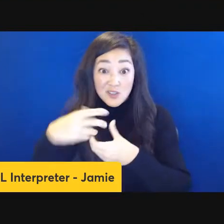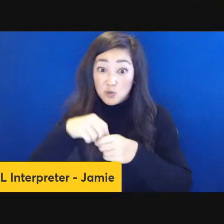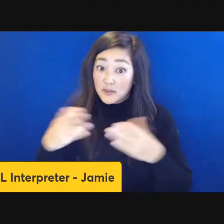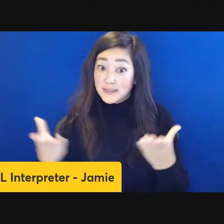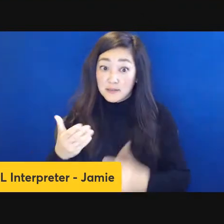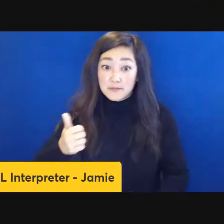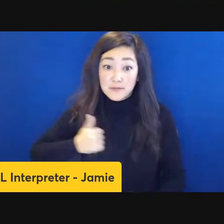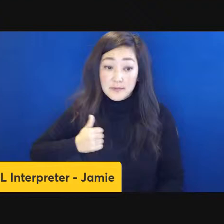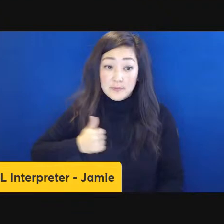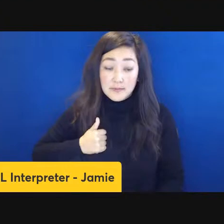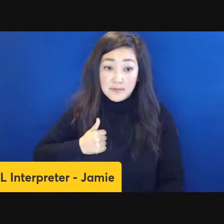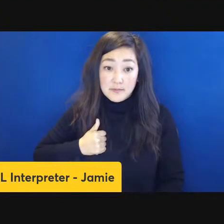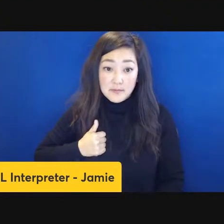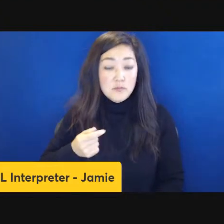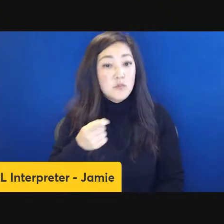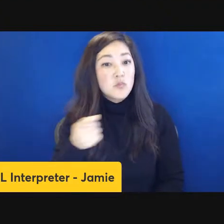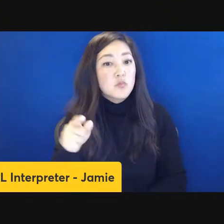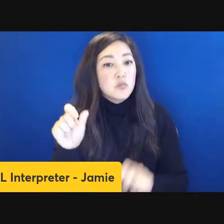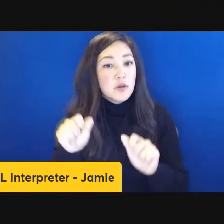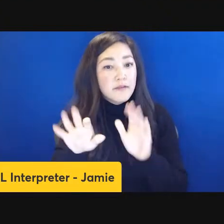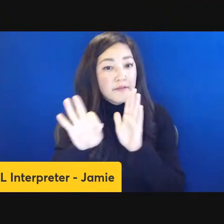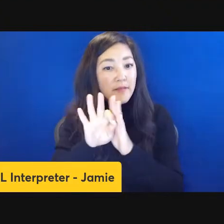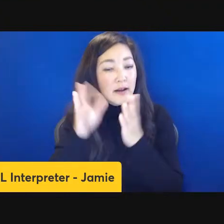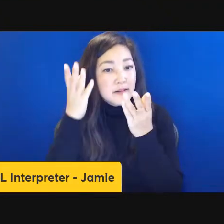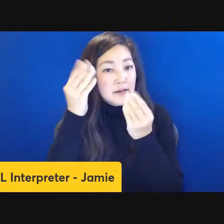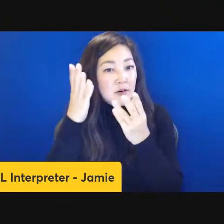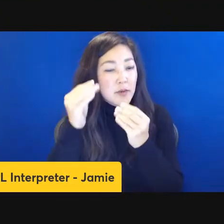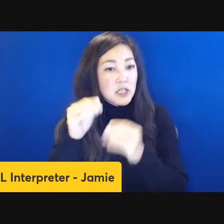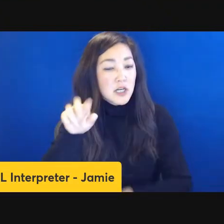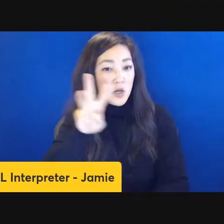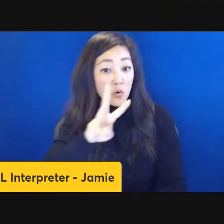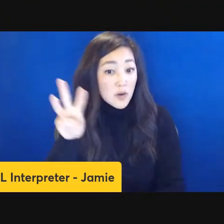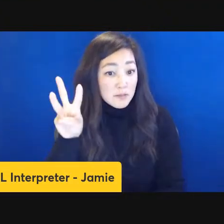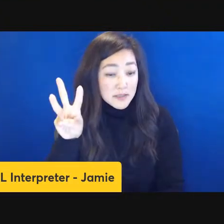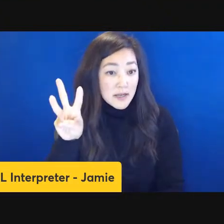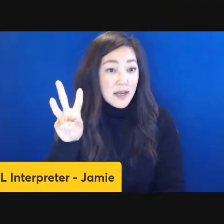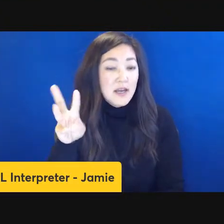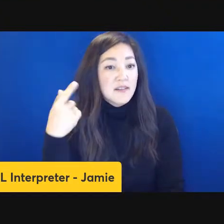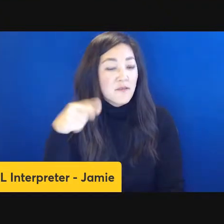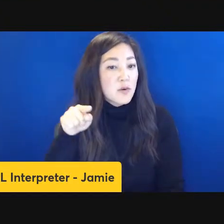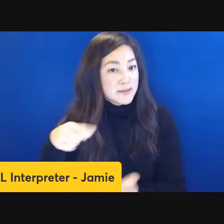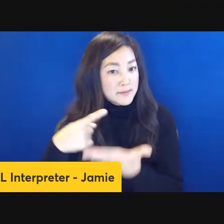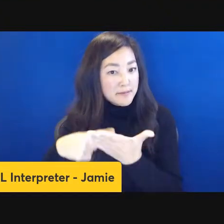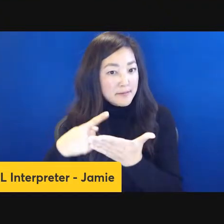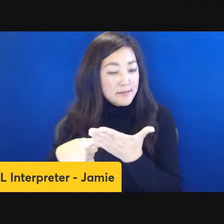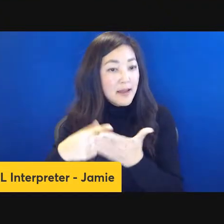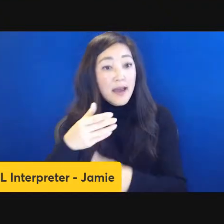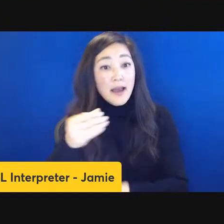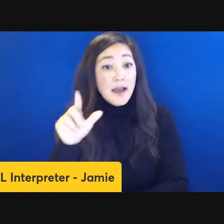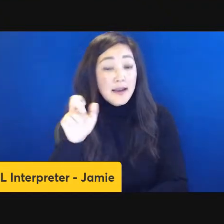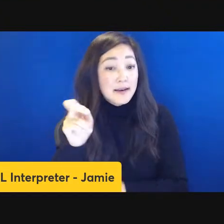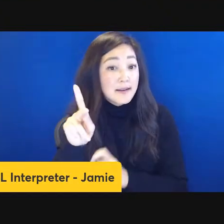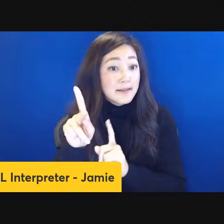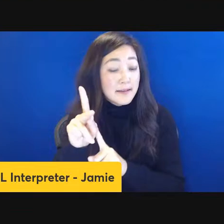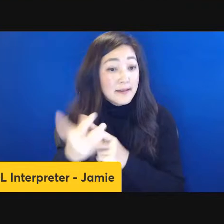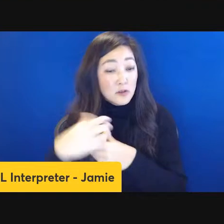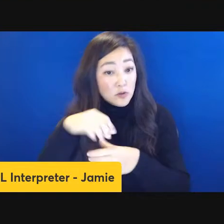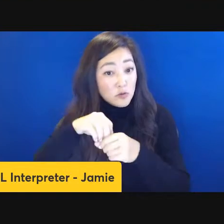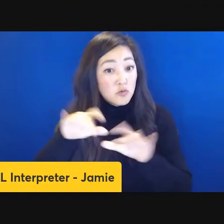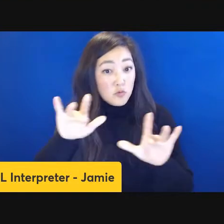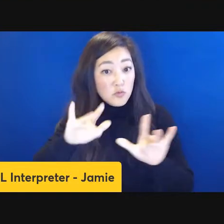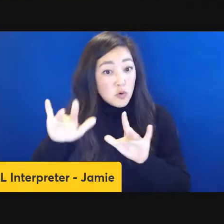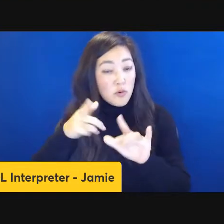Canada, you can find this information at our website for this series, and the links include recordings of